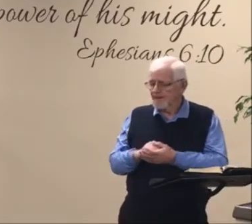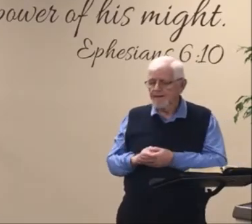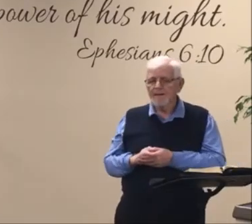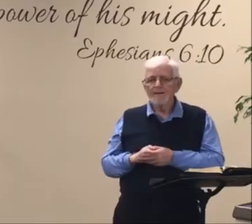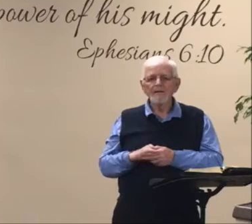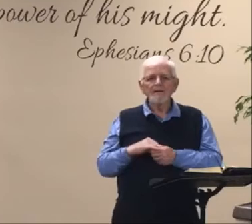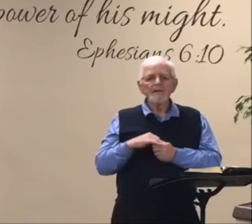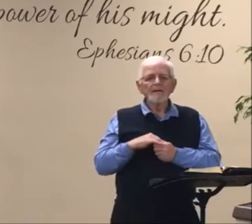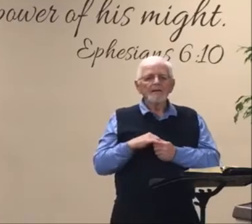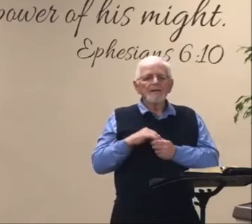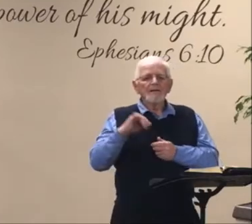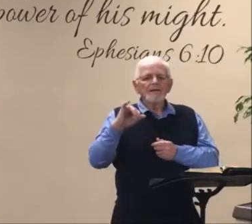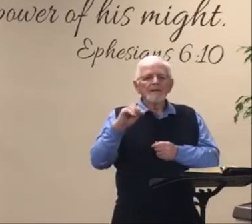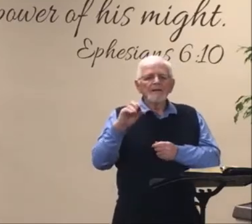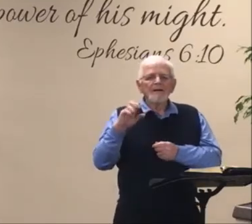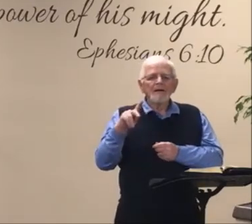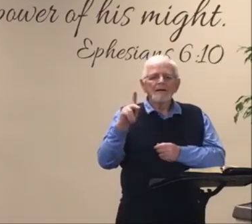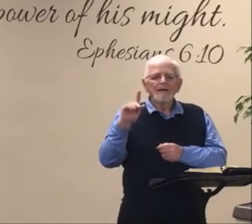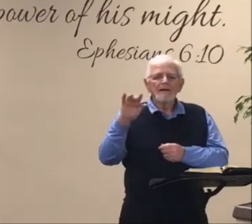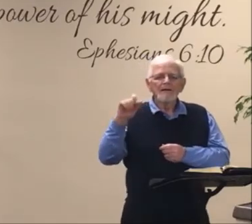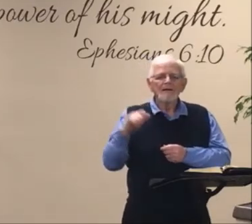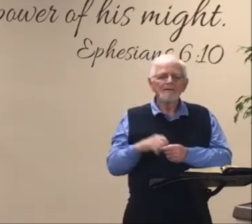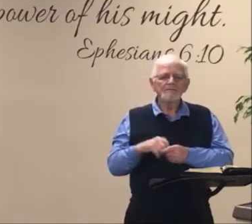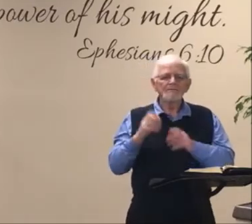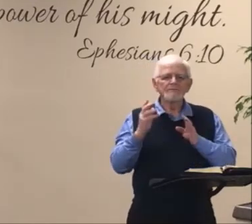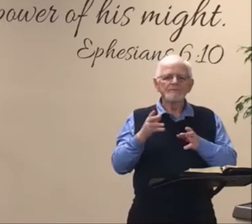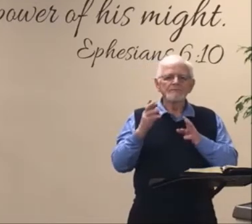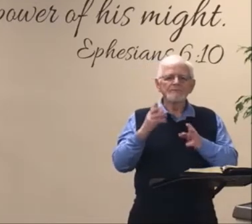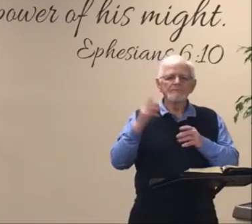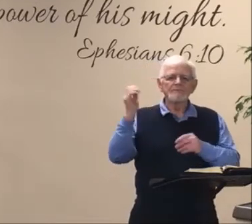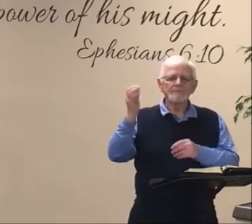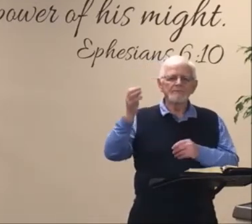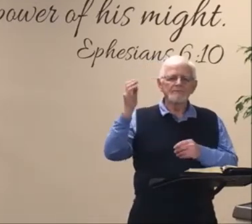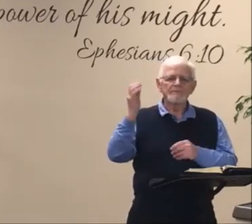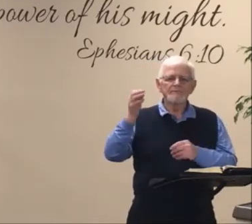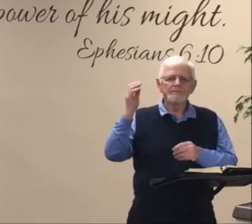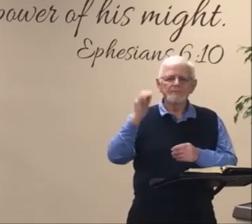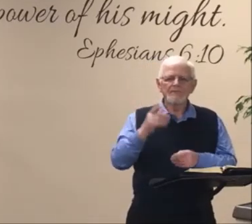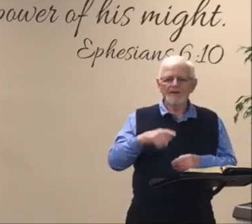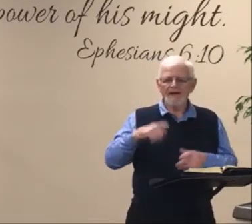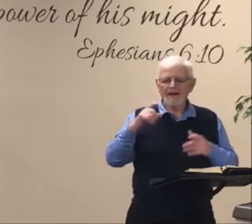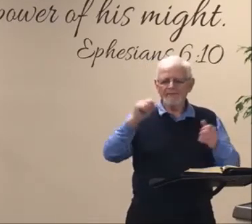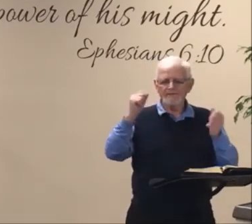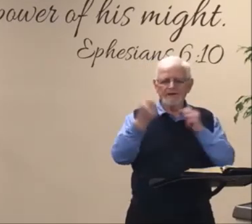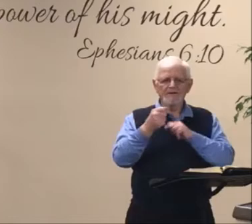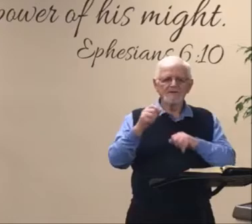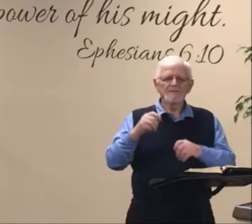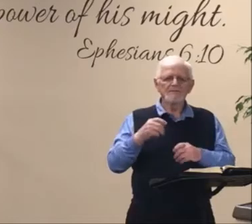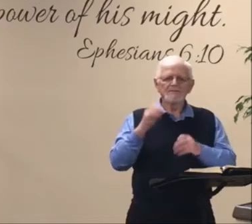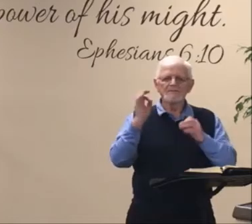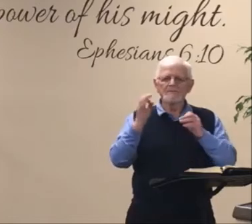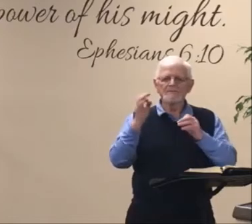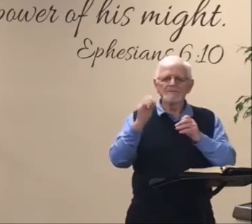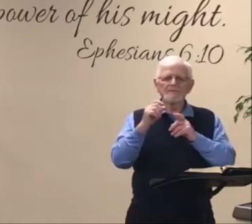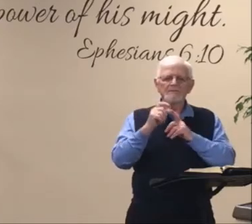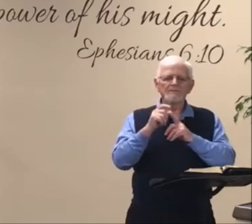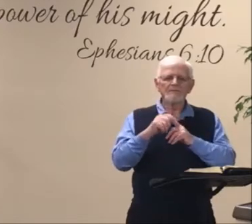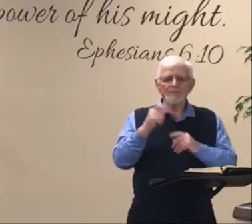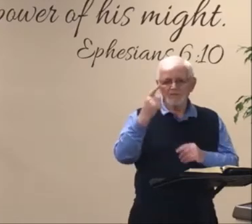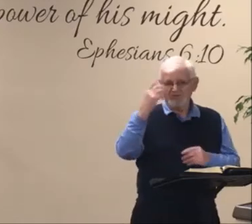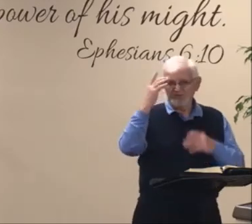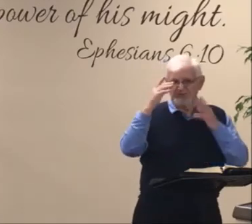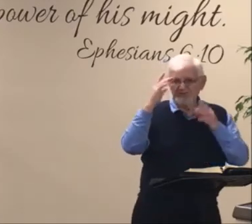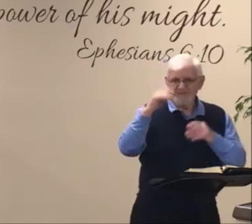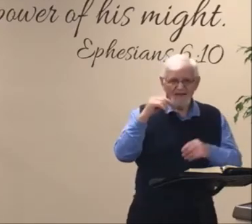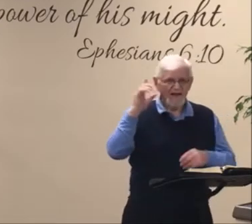preached so many life-changing messages. He used to say that at the beginning of a lot of his sermons. You're going to hear a life-changing message today. And one smart aleck in his school